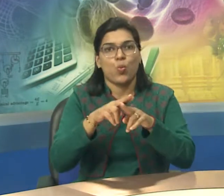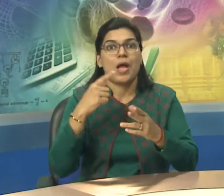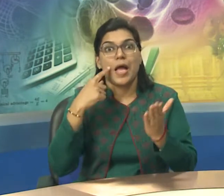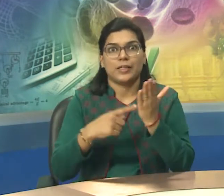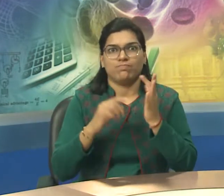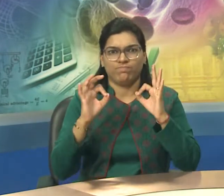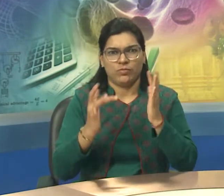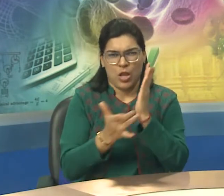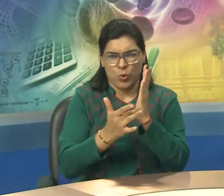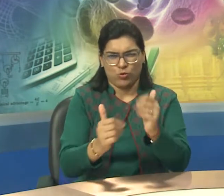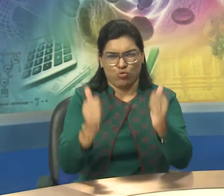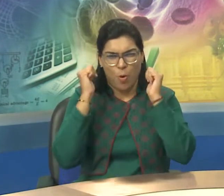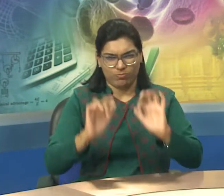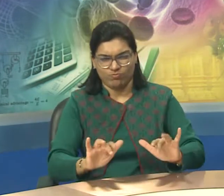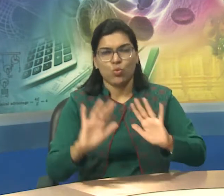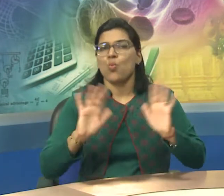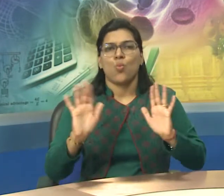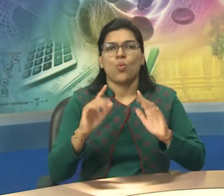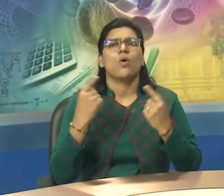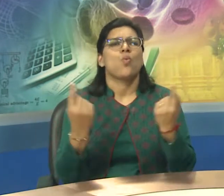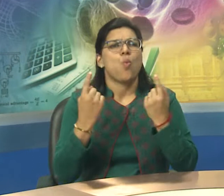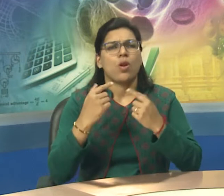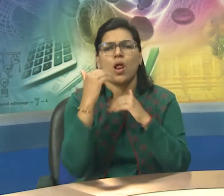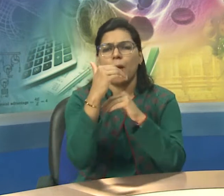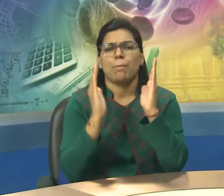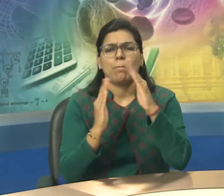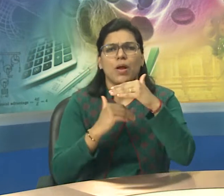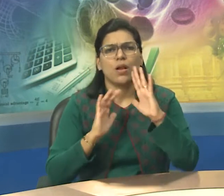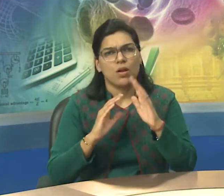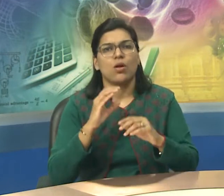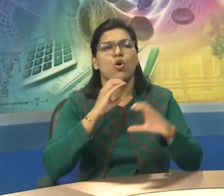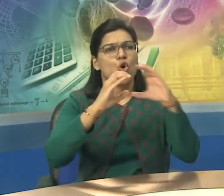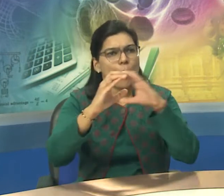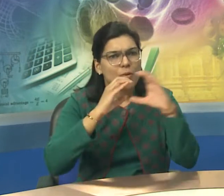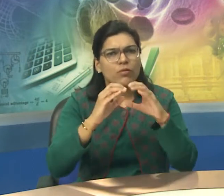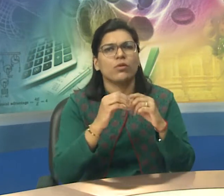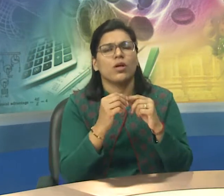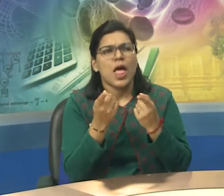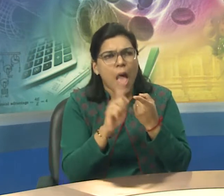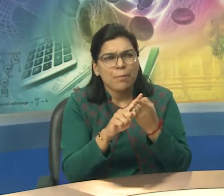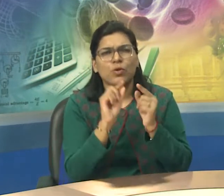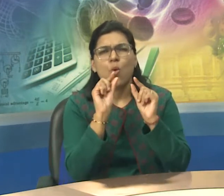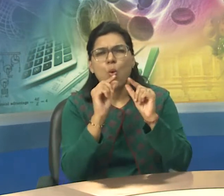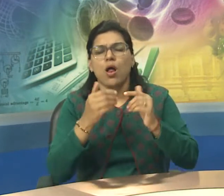IT services but also helps in other activities also.